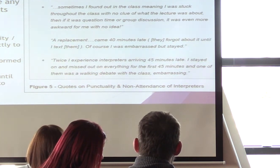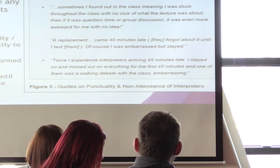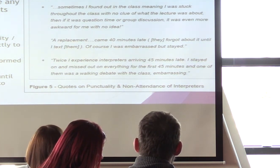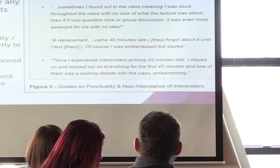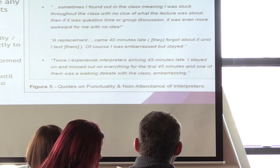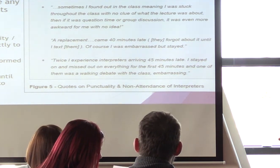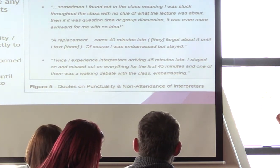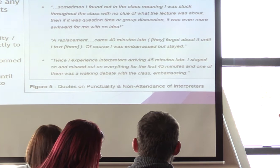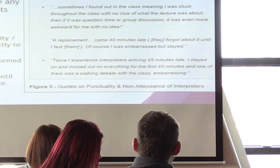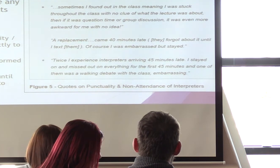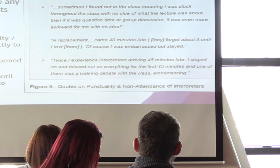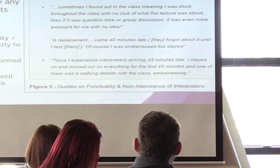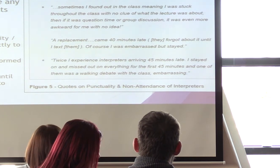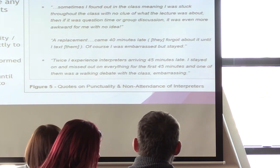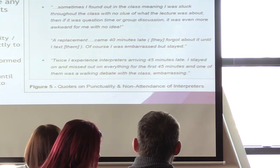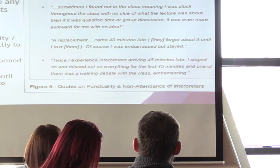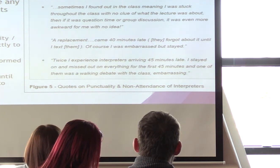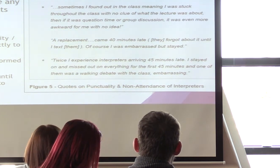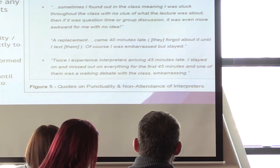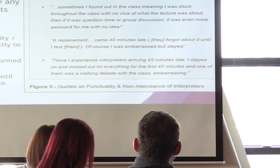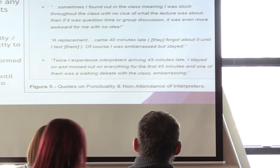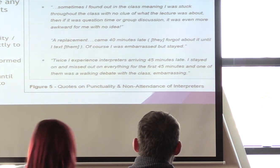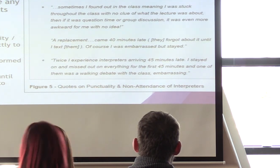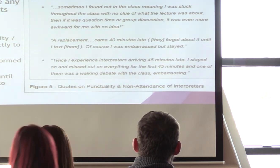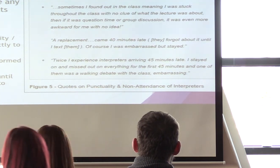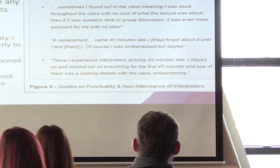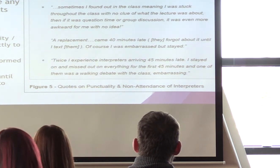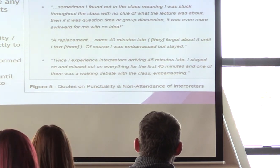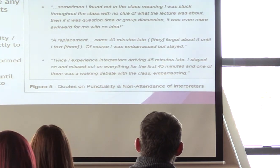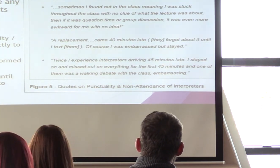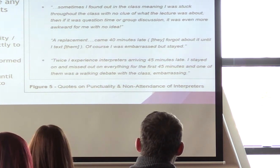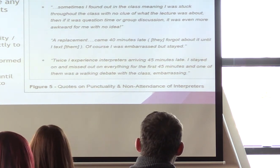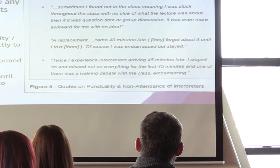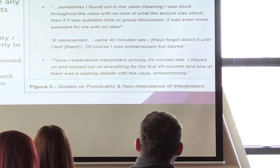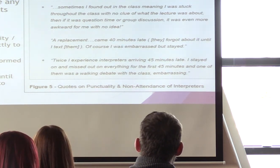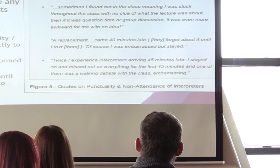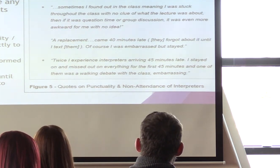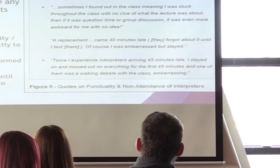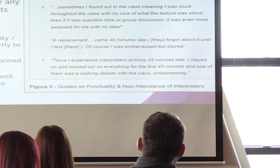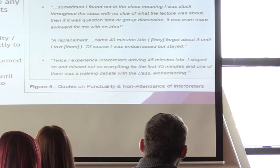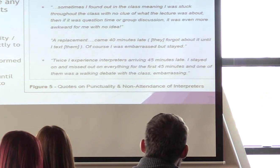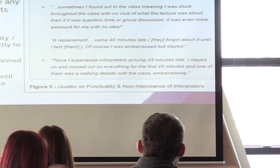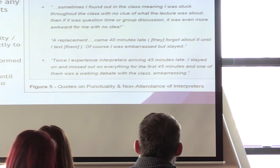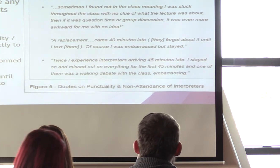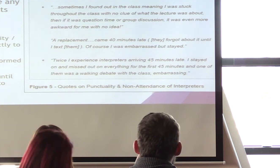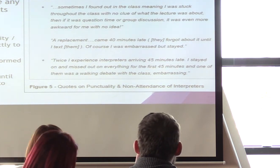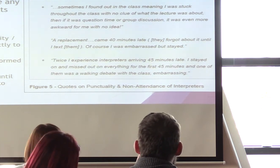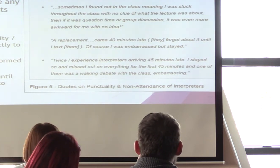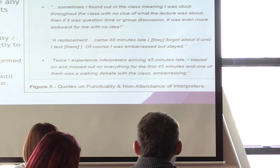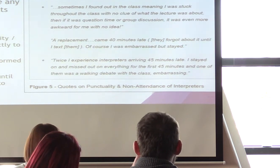meaning I was stuck throughout the class with no clue of what the lecture was on about. Then if it was a question time or group discussion, it was even more awkward for